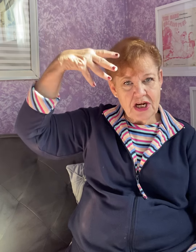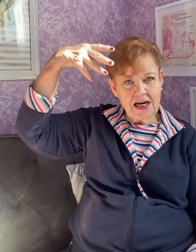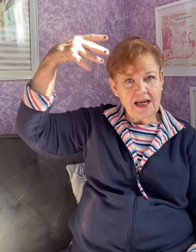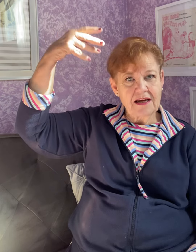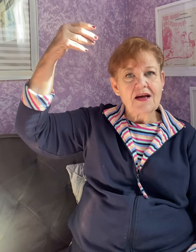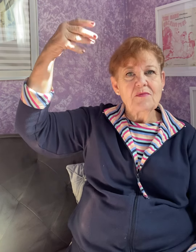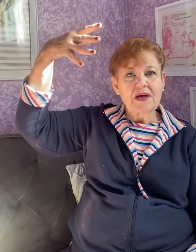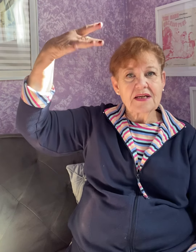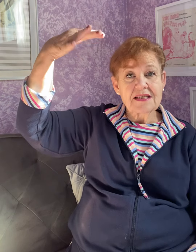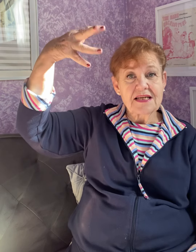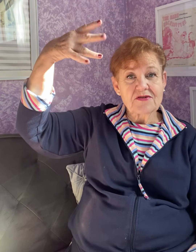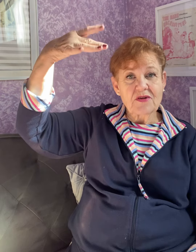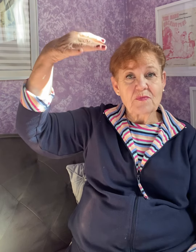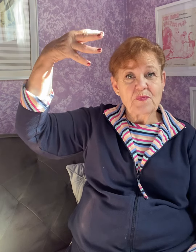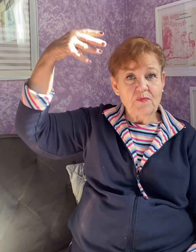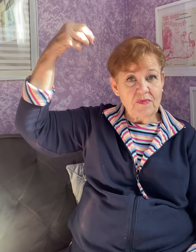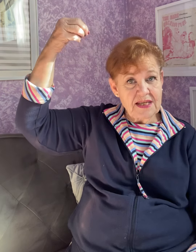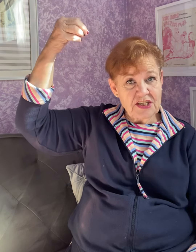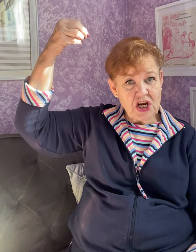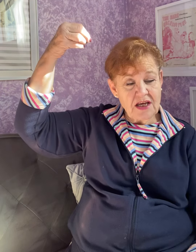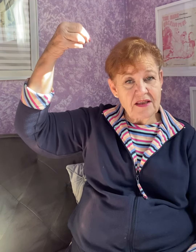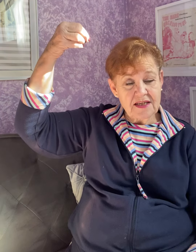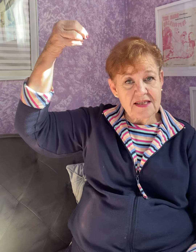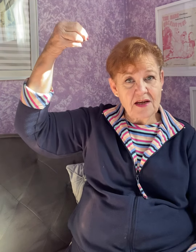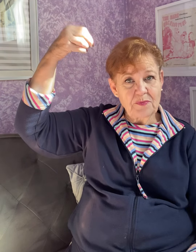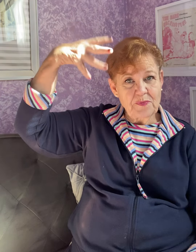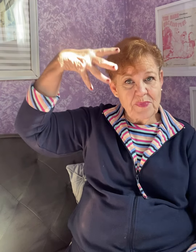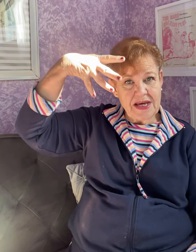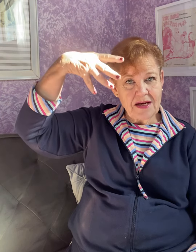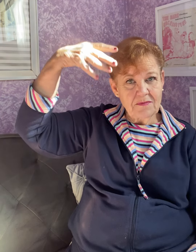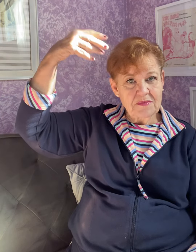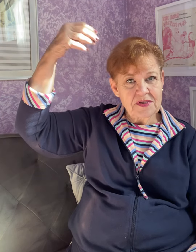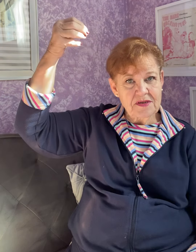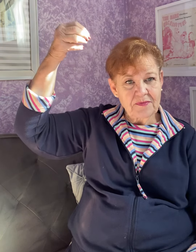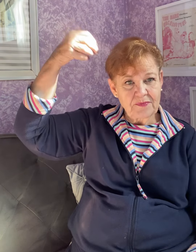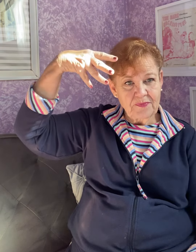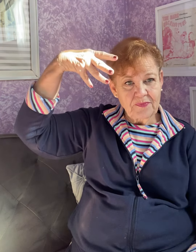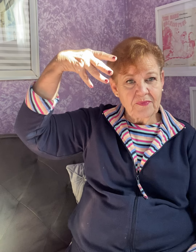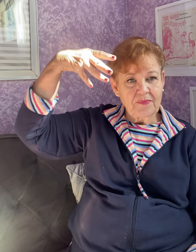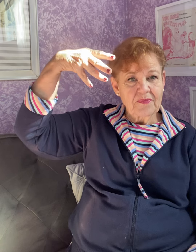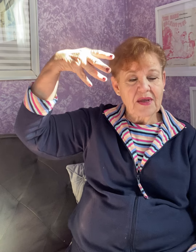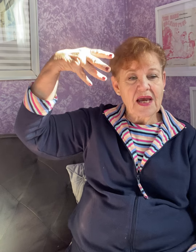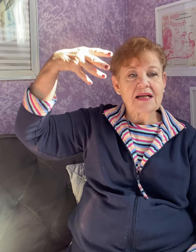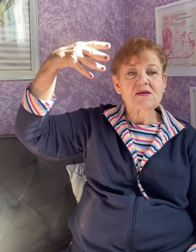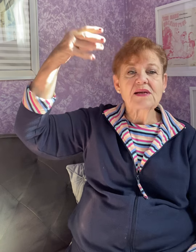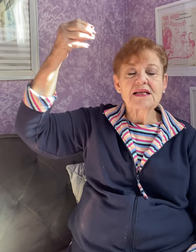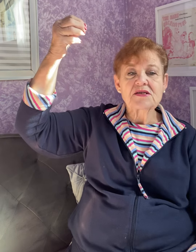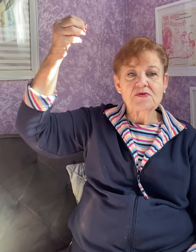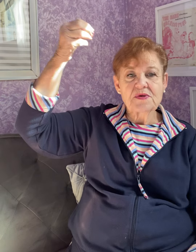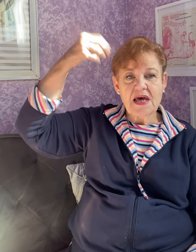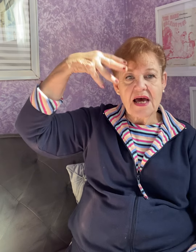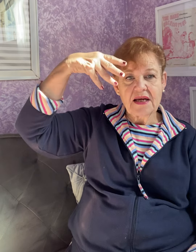shining, because these are the sun beams. Okay, so let's use that